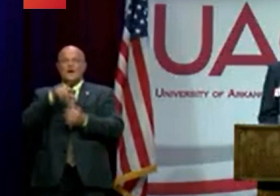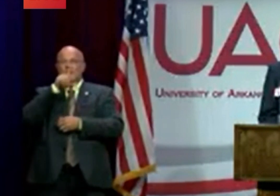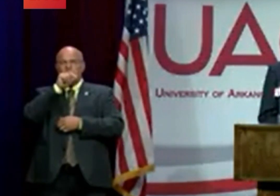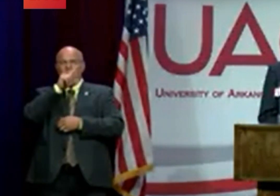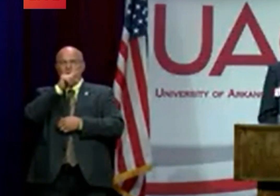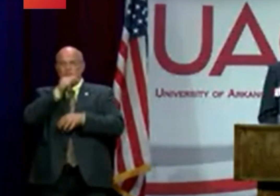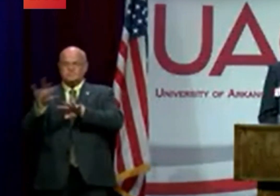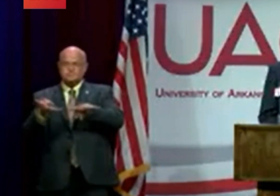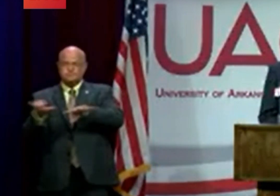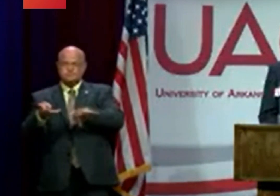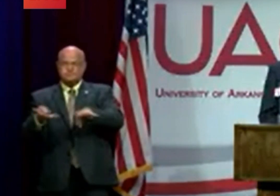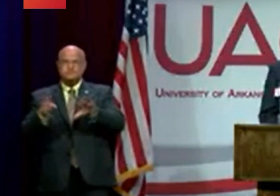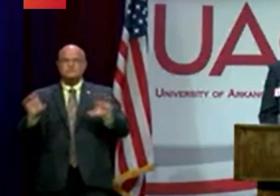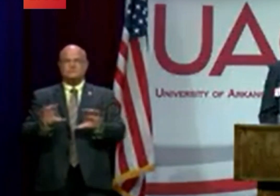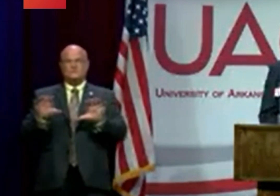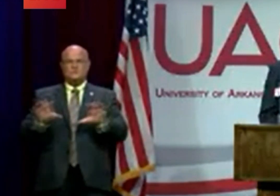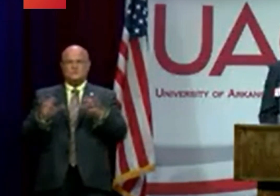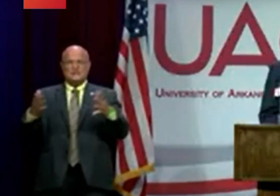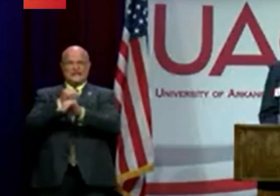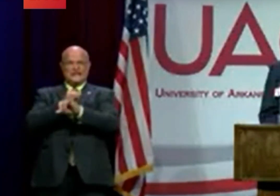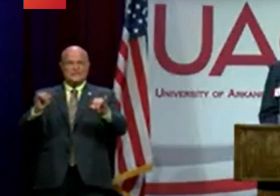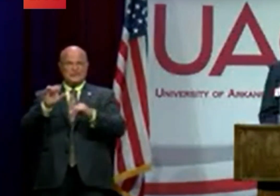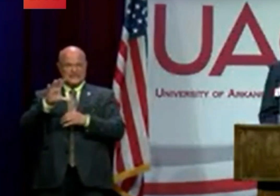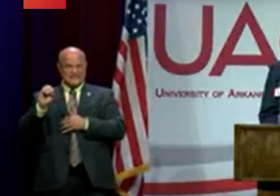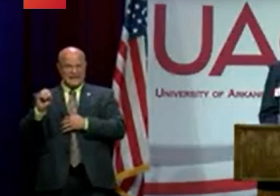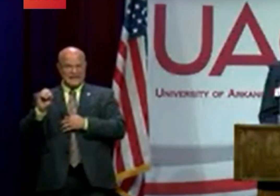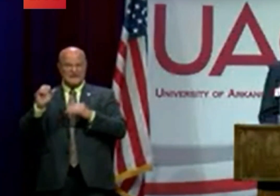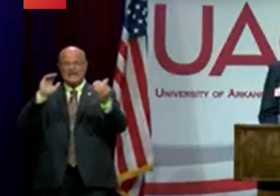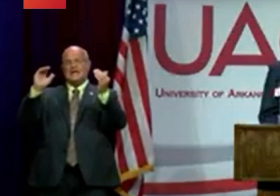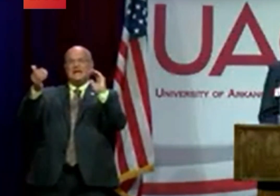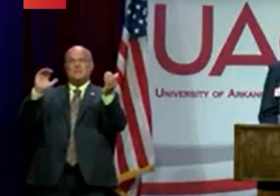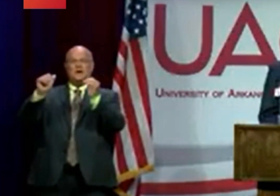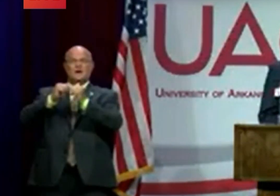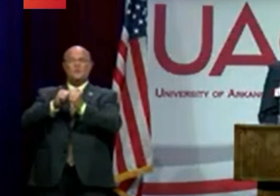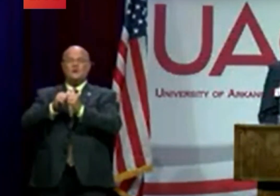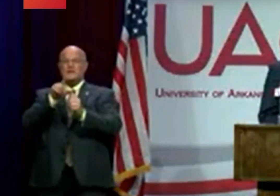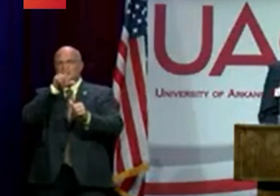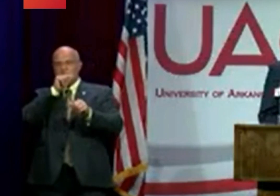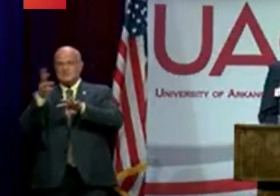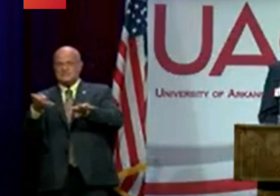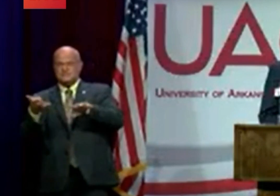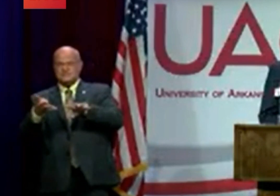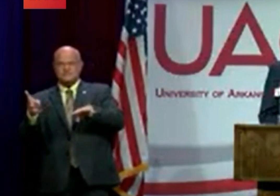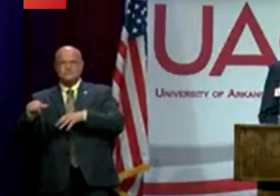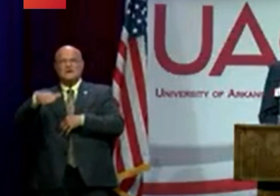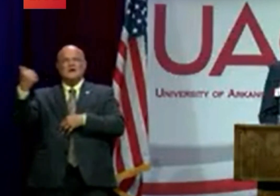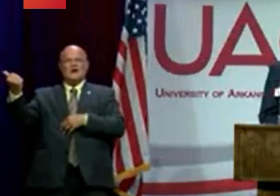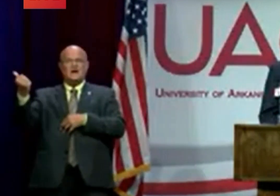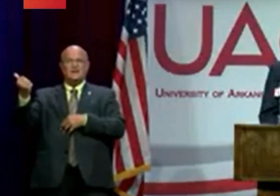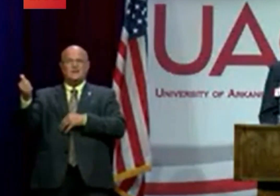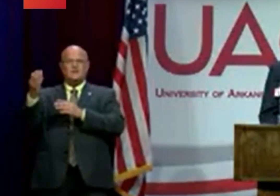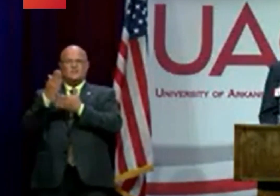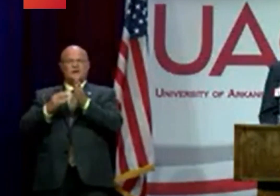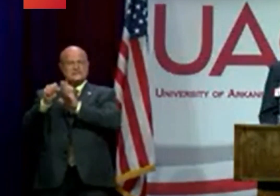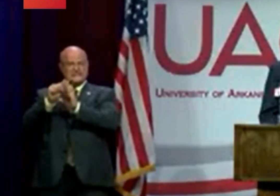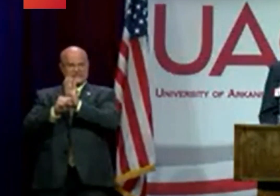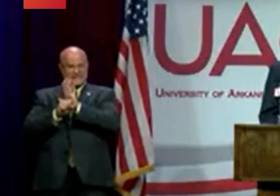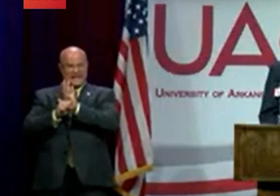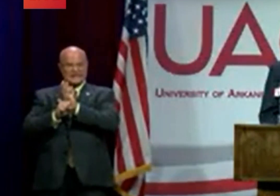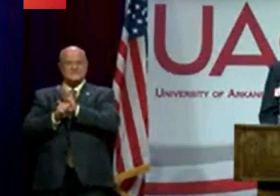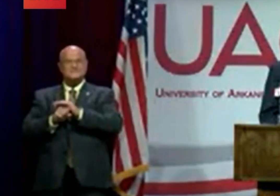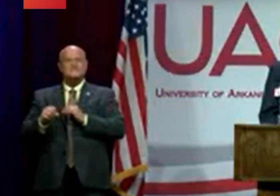poultry facilities here in Independence County doing in comparison with poultry facilities across the state?